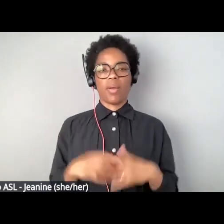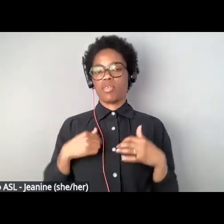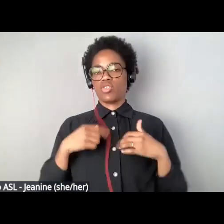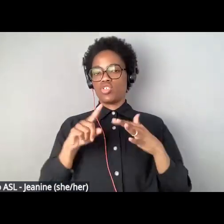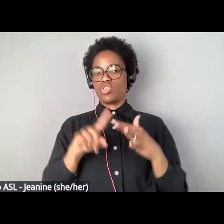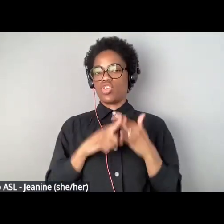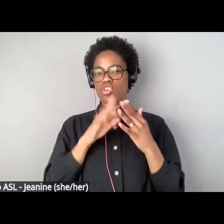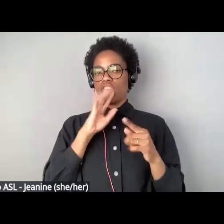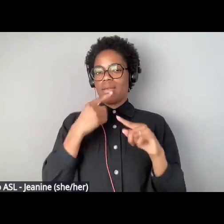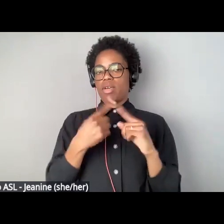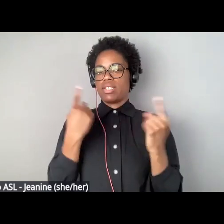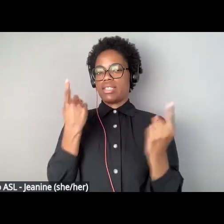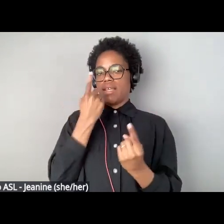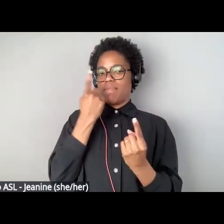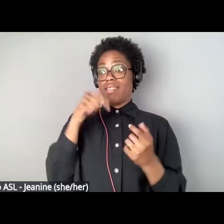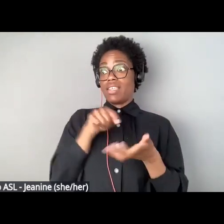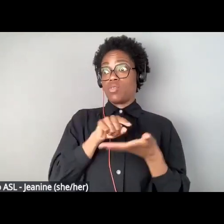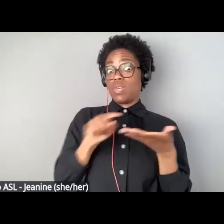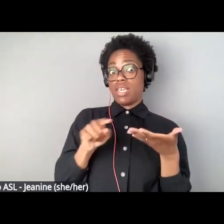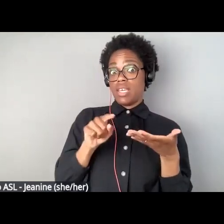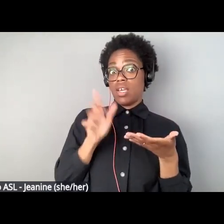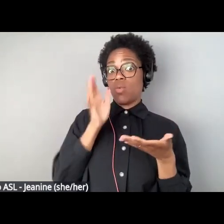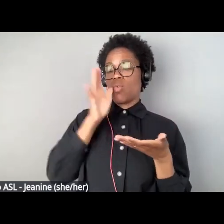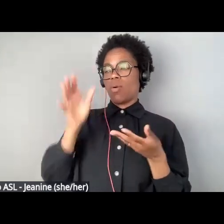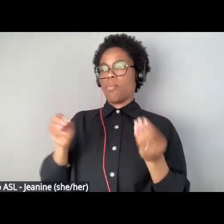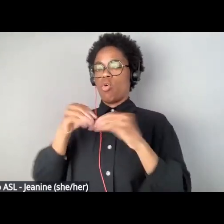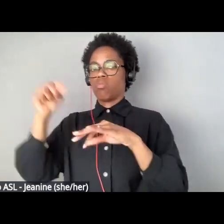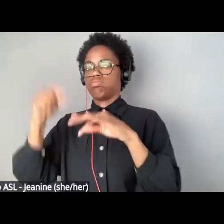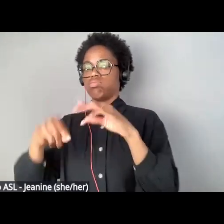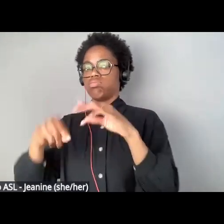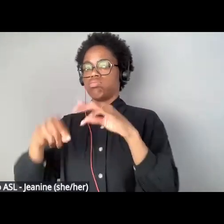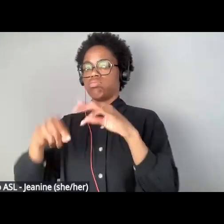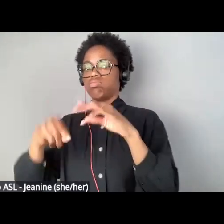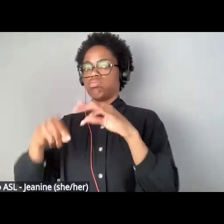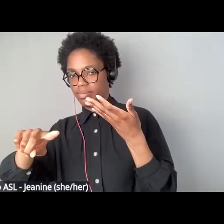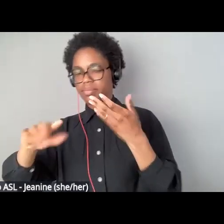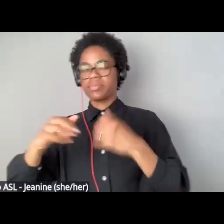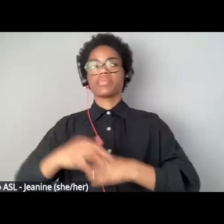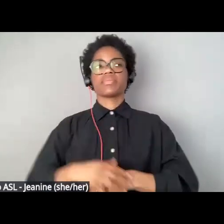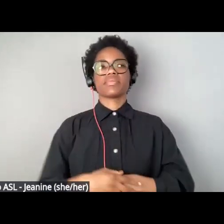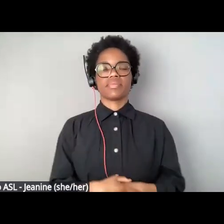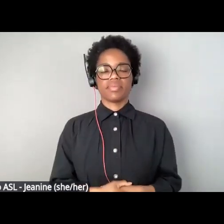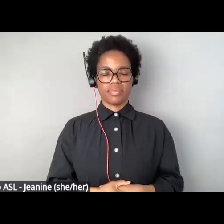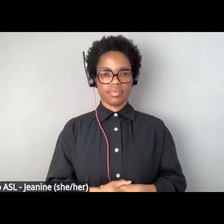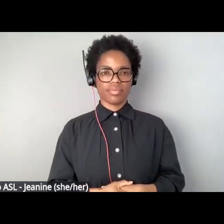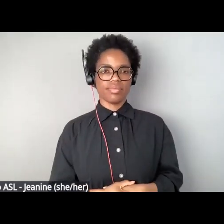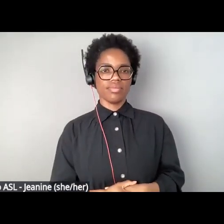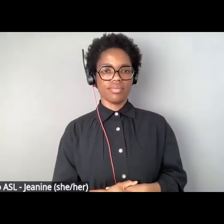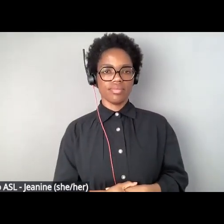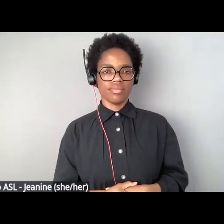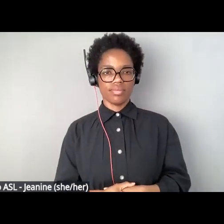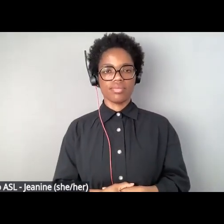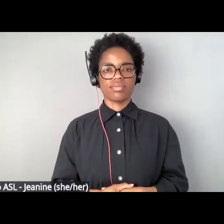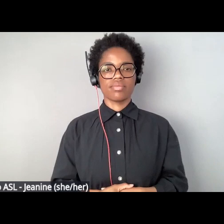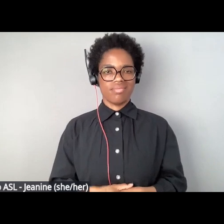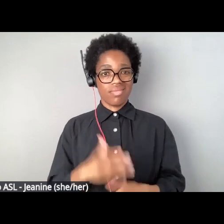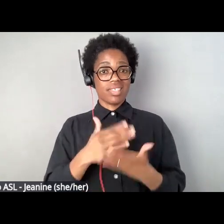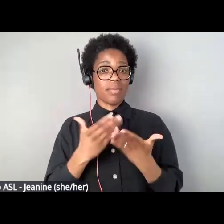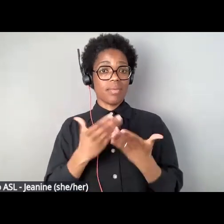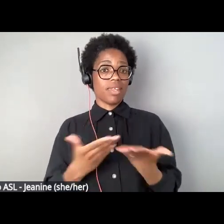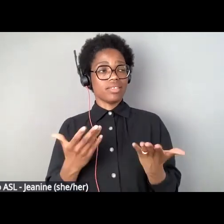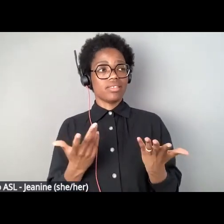but something to consider in the interest of low friction life adjustments, right? Like some things should be less low friction and some